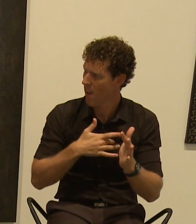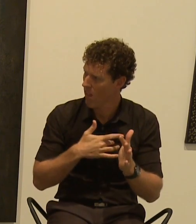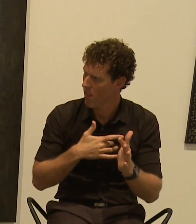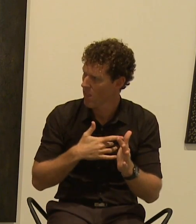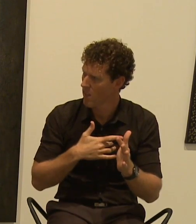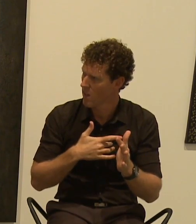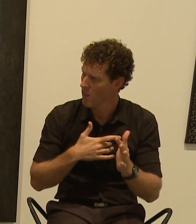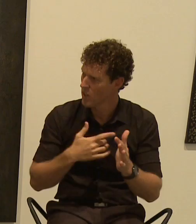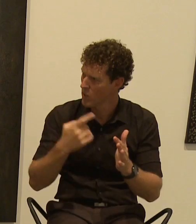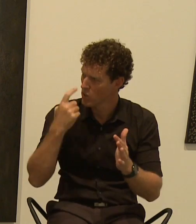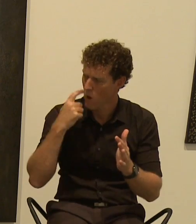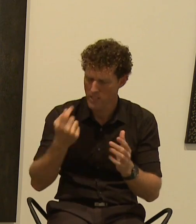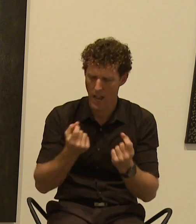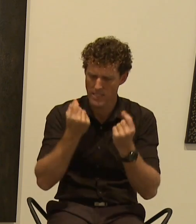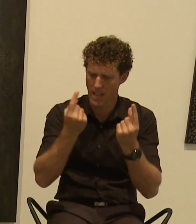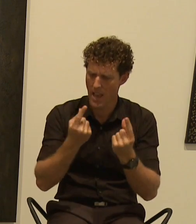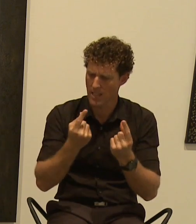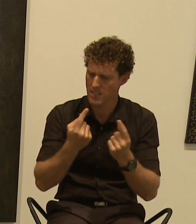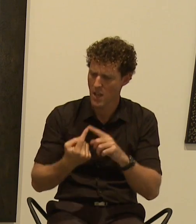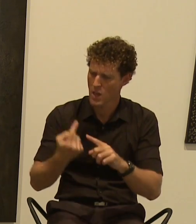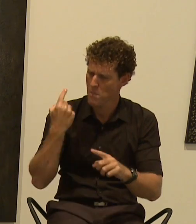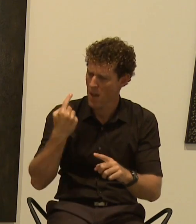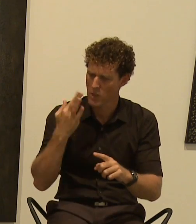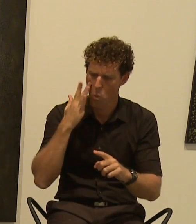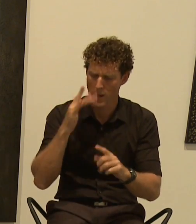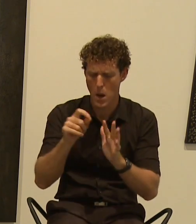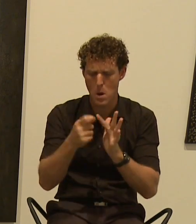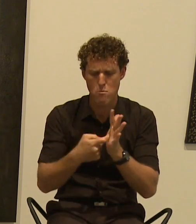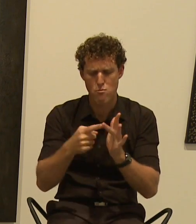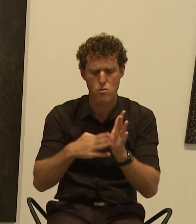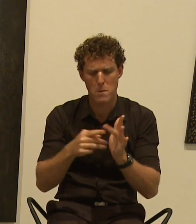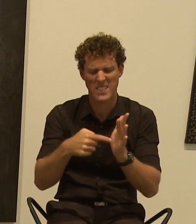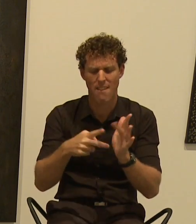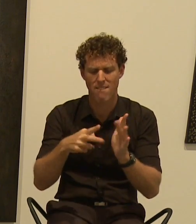challenging that and trying to understand that idea of the neo-primitive.